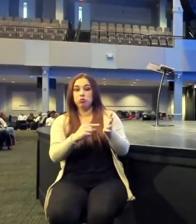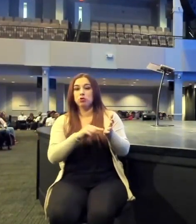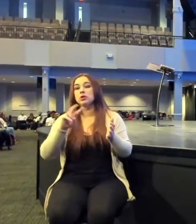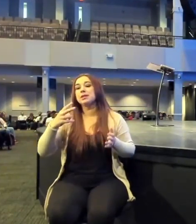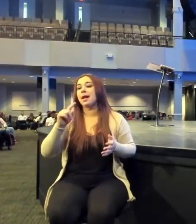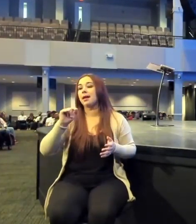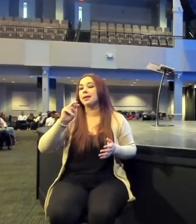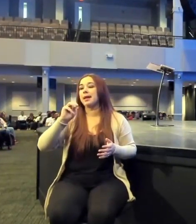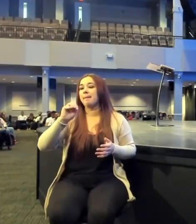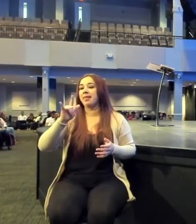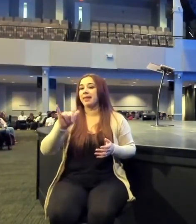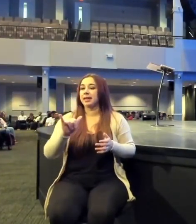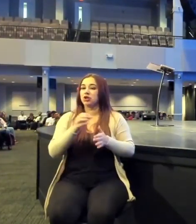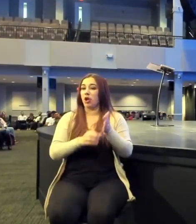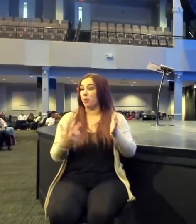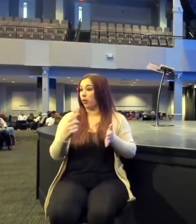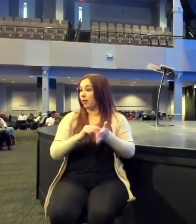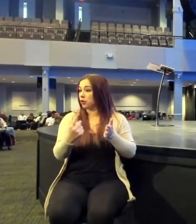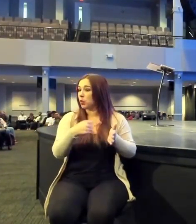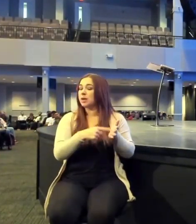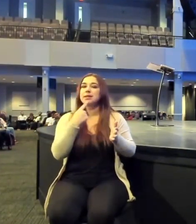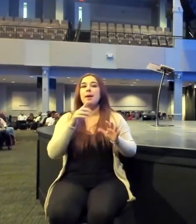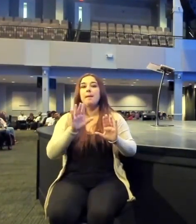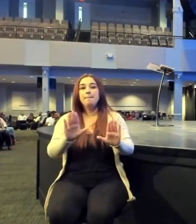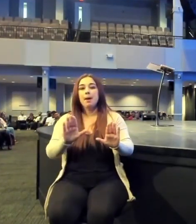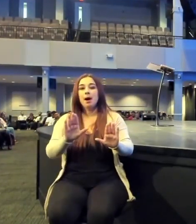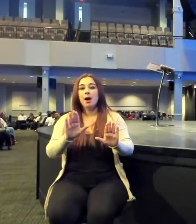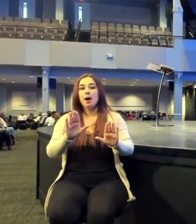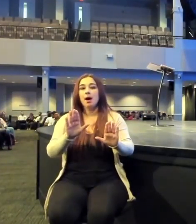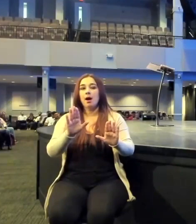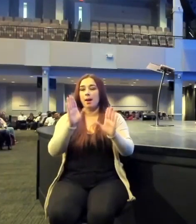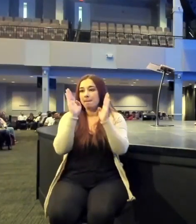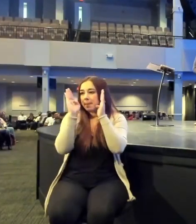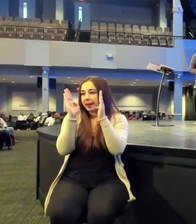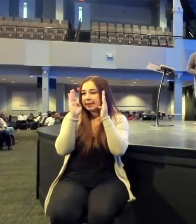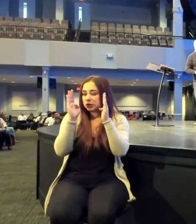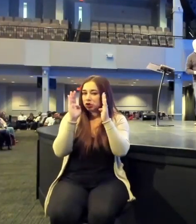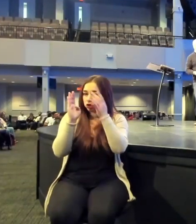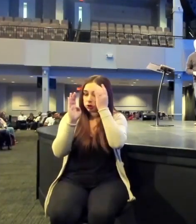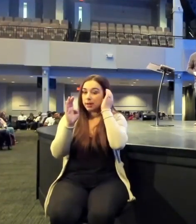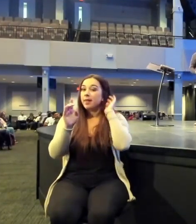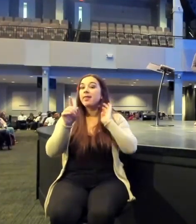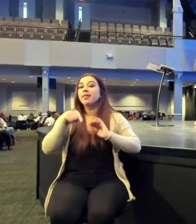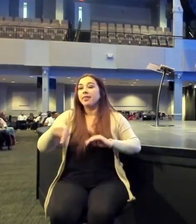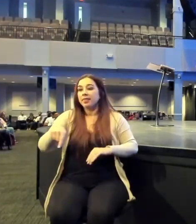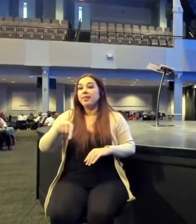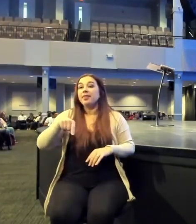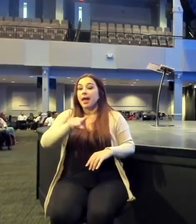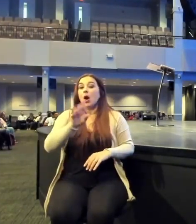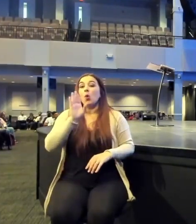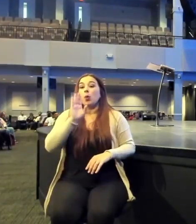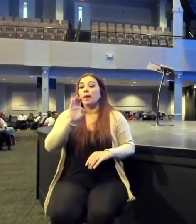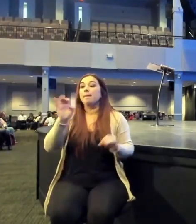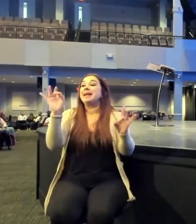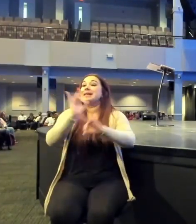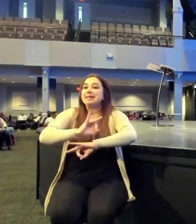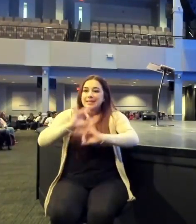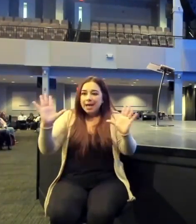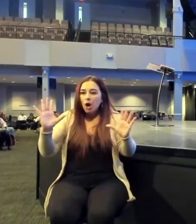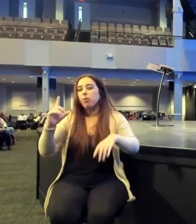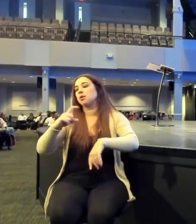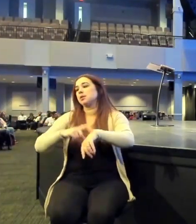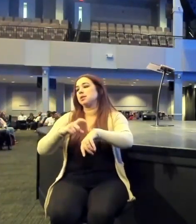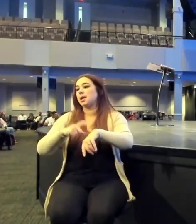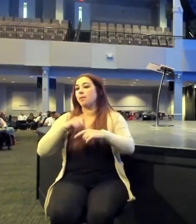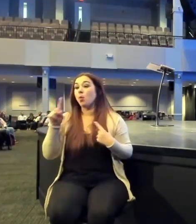2 Timothy chapter 3, verse 1. He says, but mark this, pay attention to this. There will be, notice this, terrible